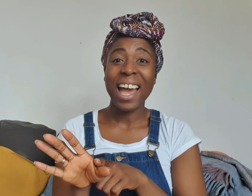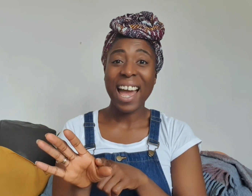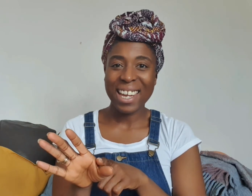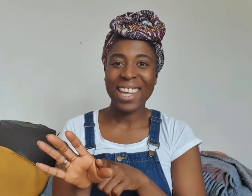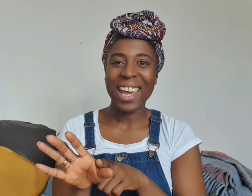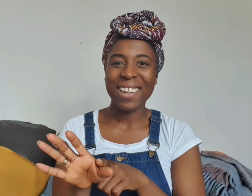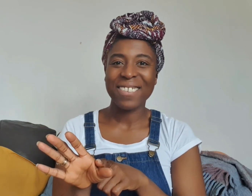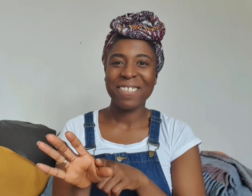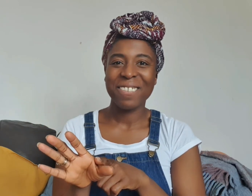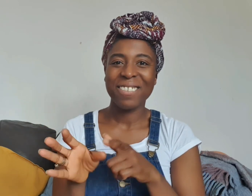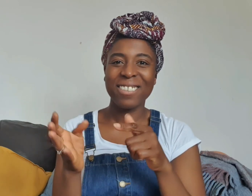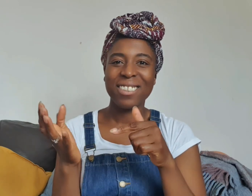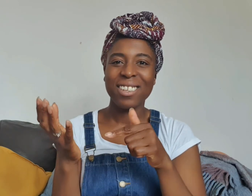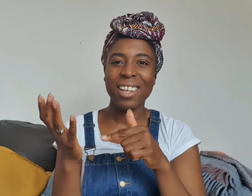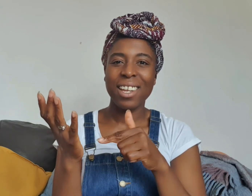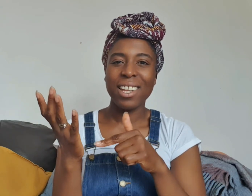And again.